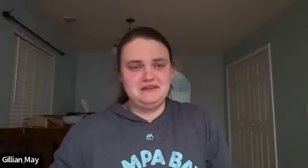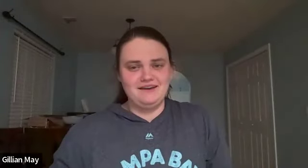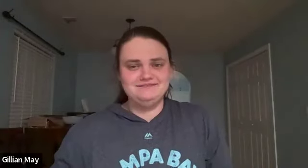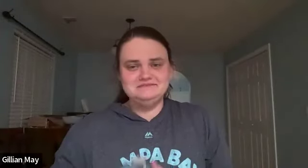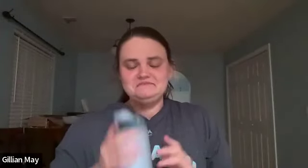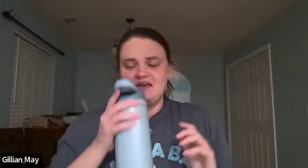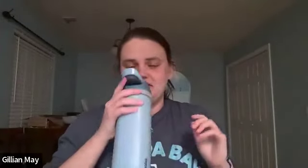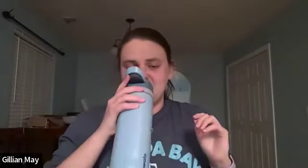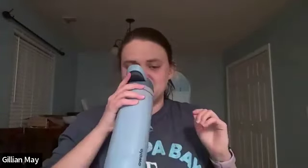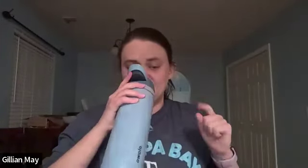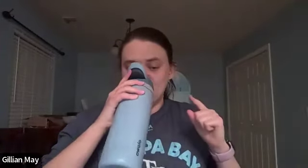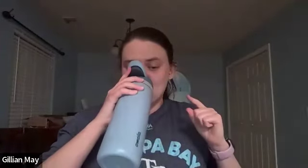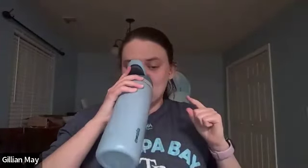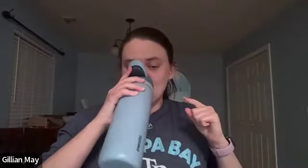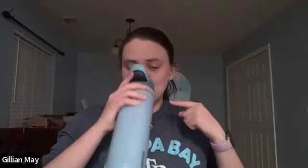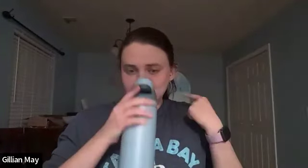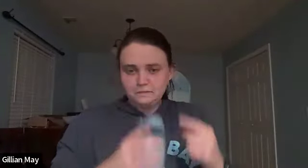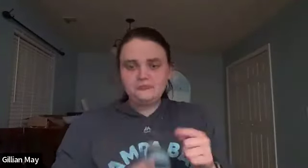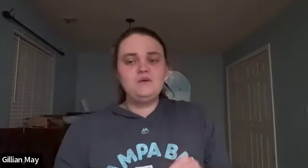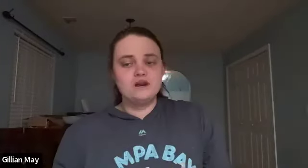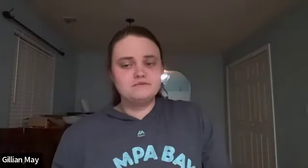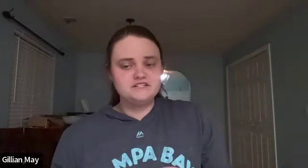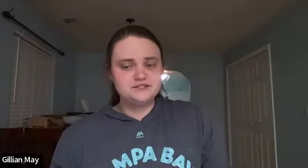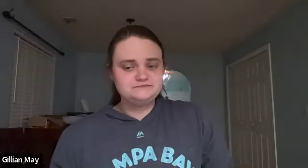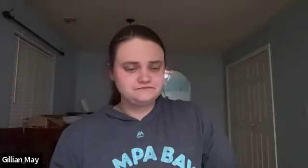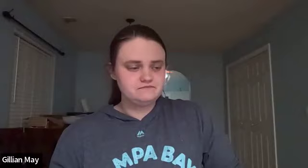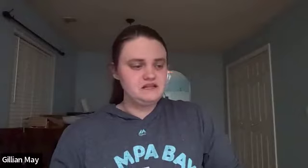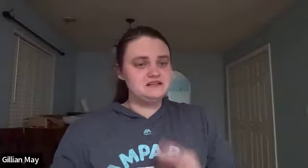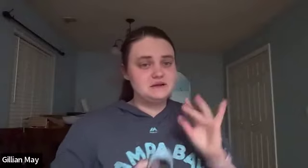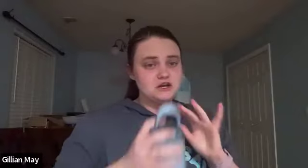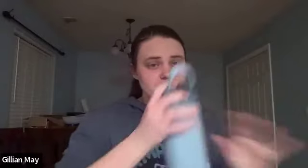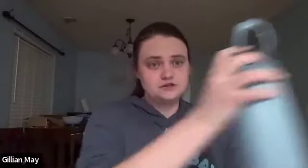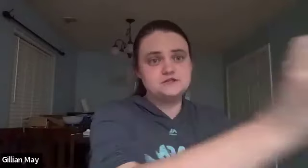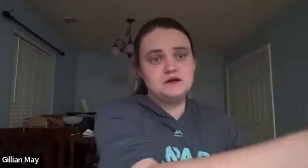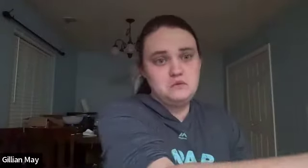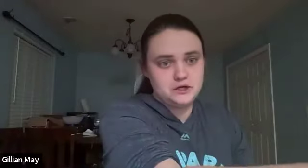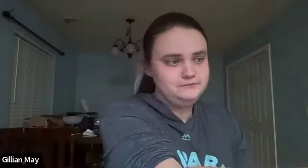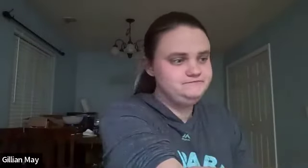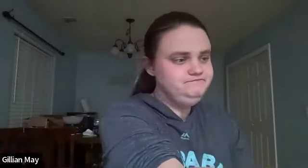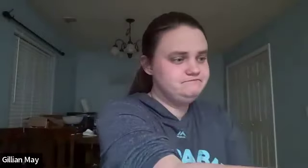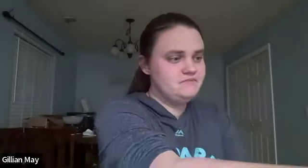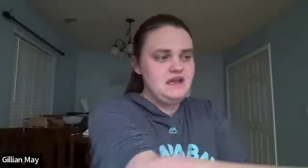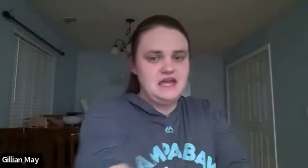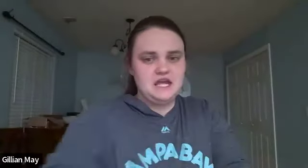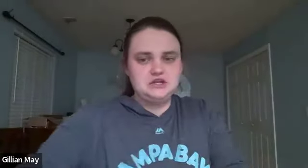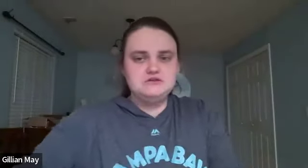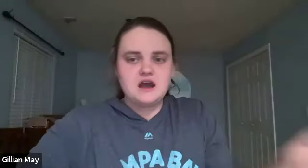Yeah. Okay, so what I'm going to do is I'm going to finger spell a word, and you